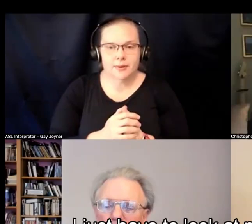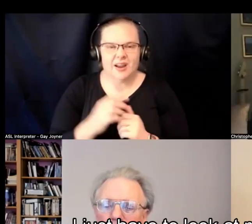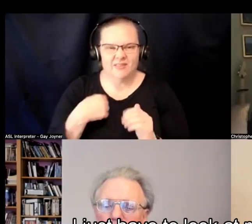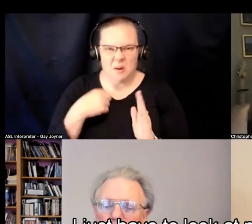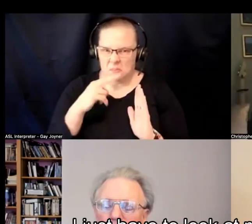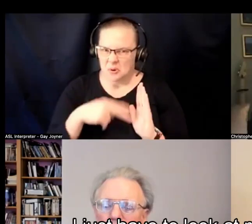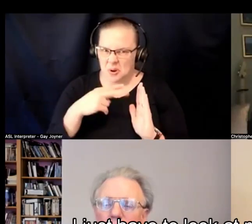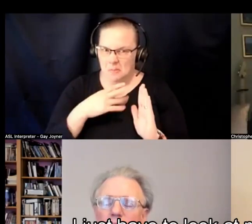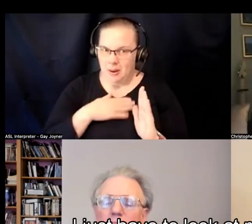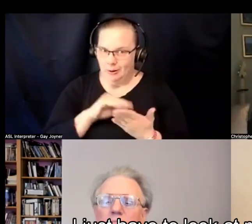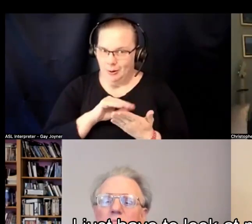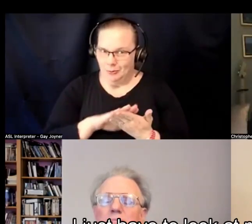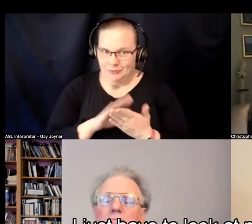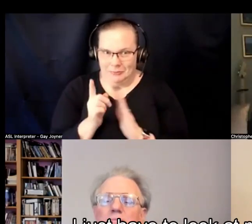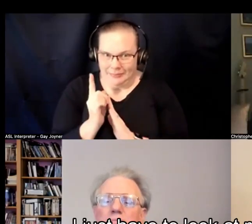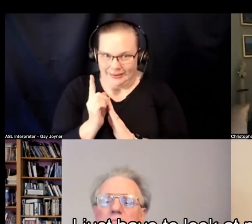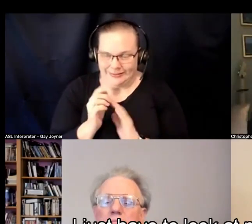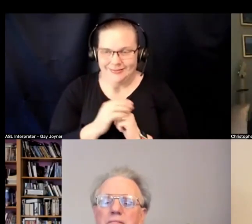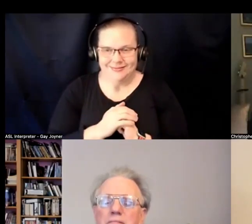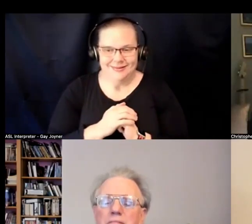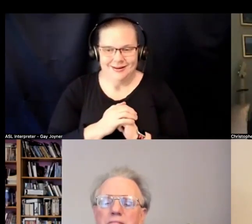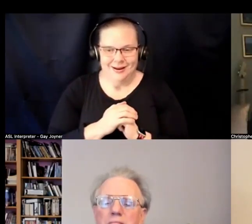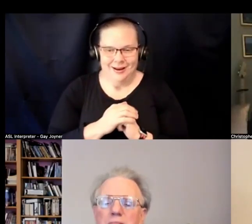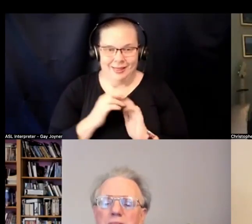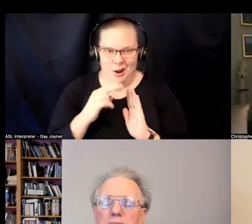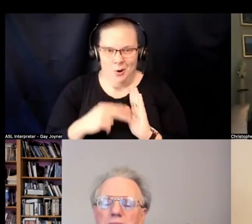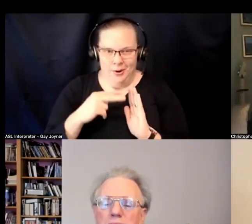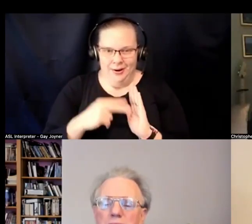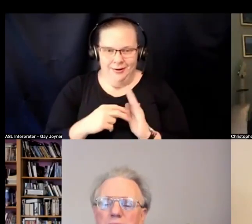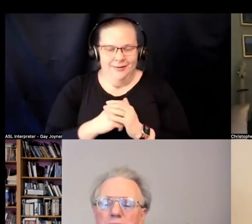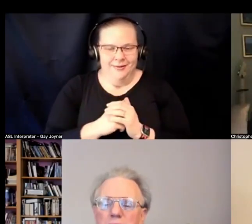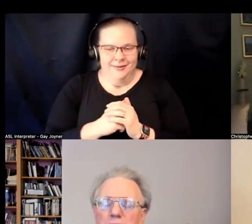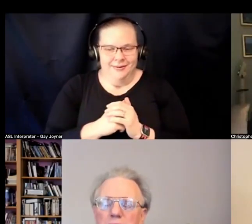notes here for 1 second, and then I'll get to reading.